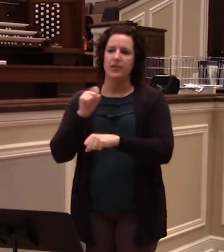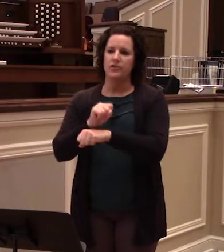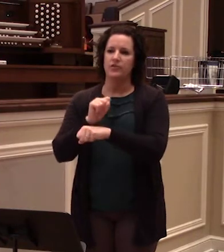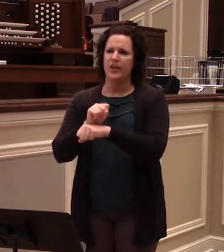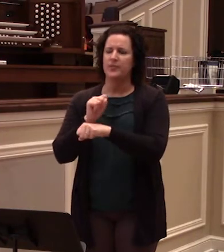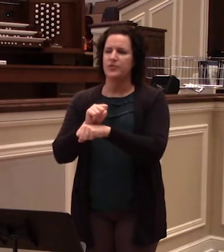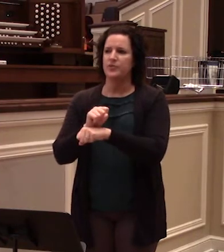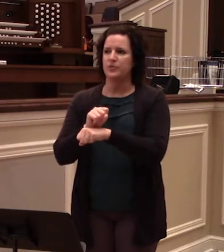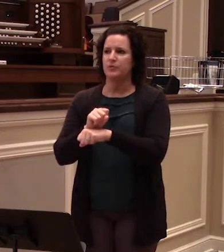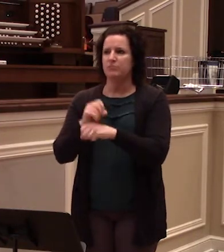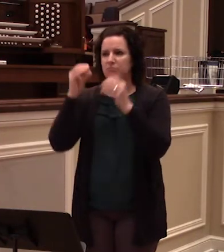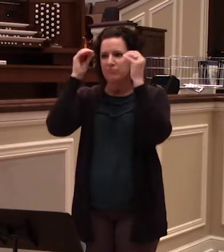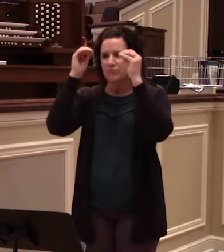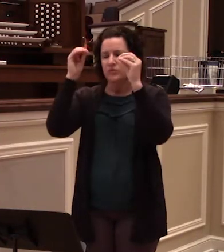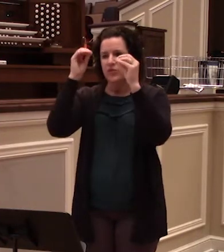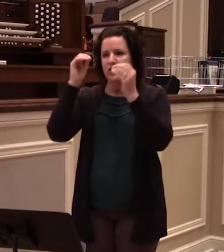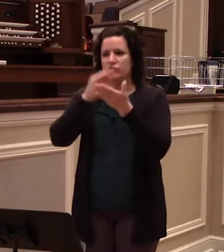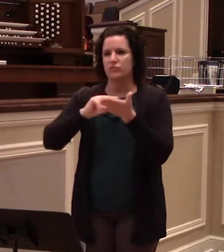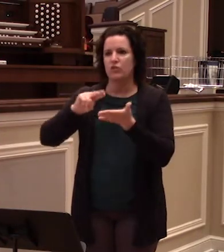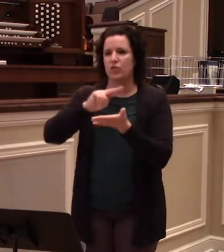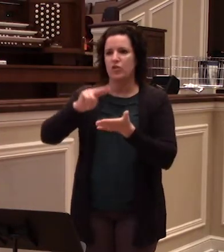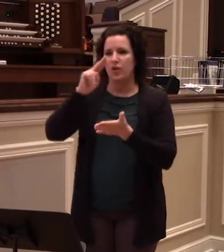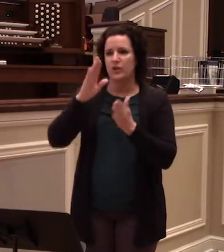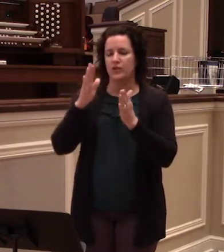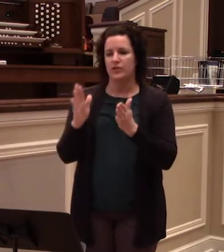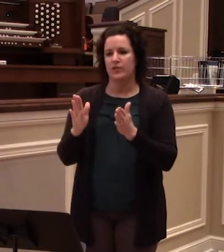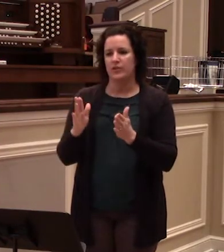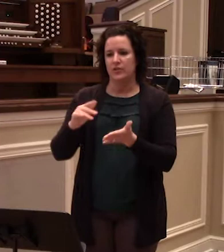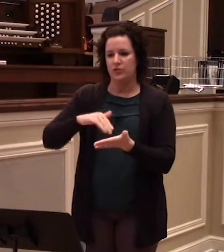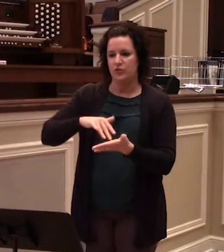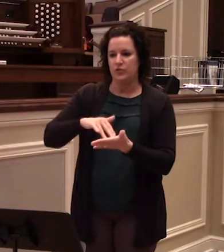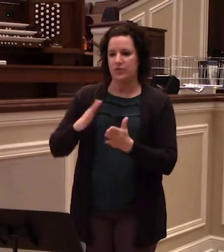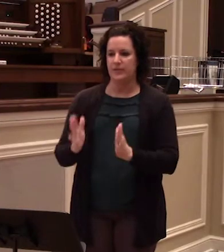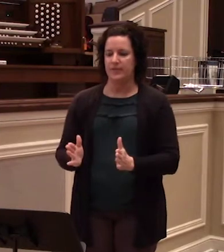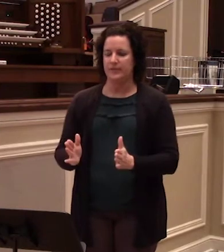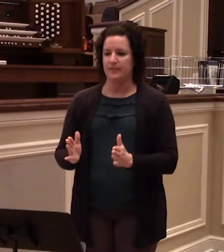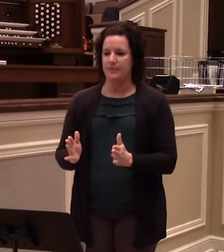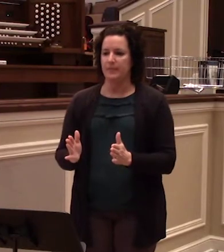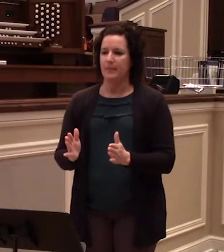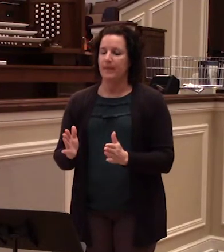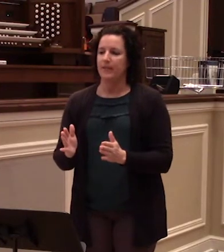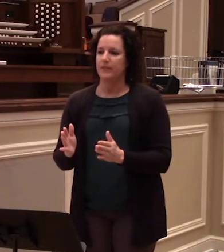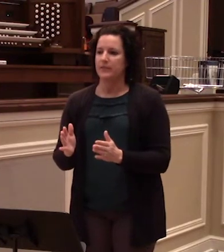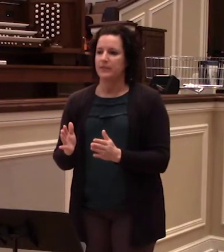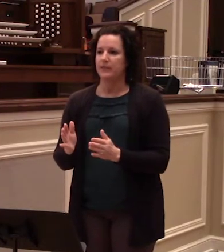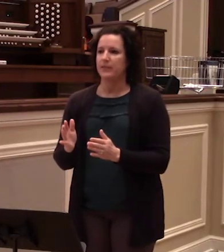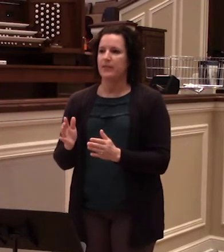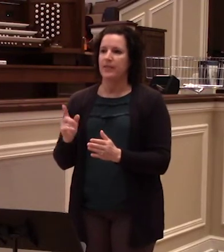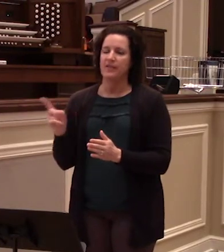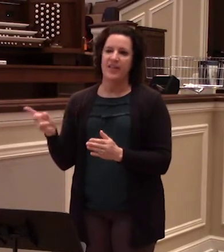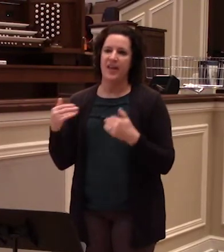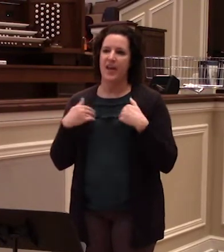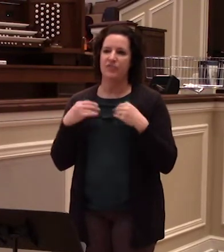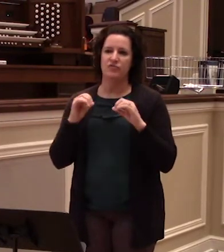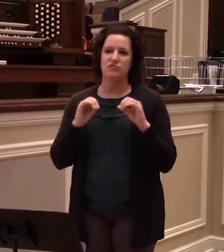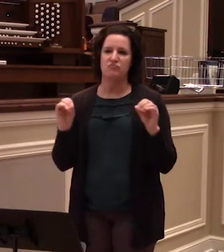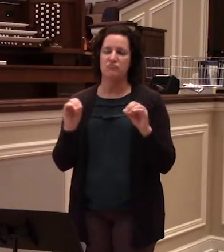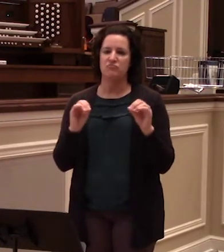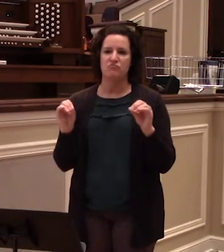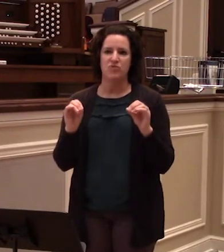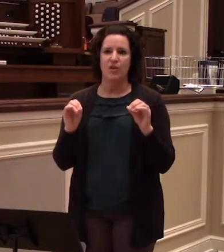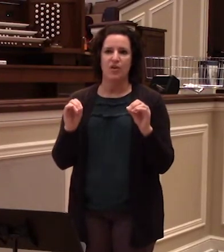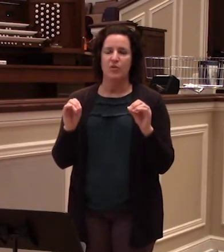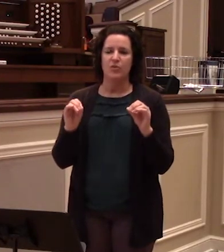college students, and he finds that by and large they're utterly secular. They absolutely have no place in their lives